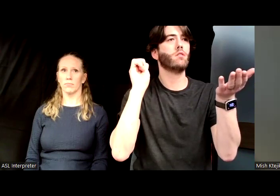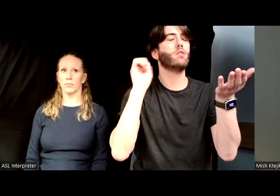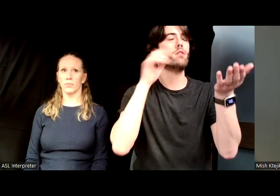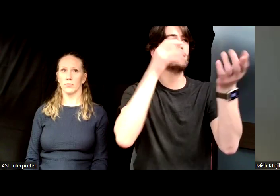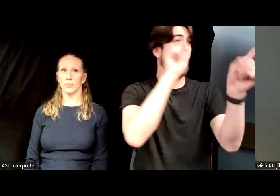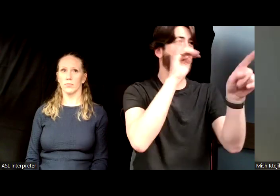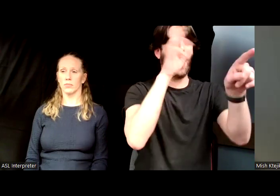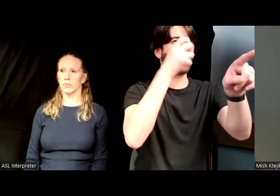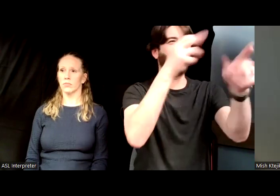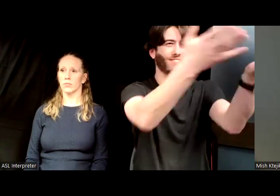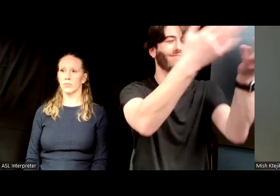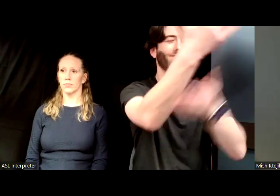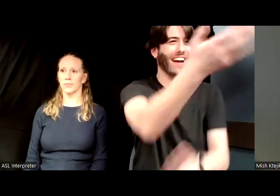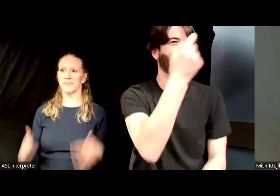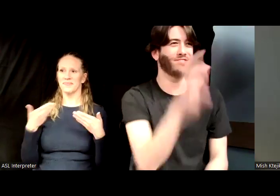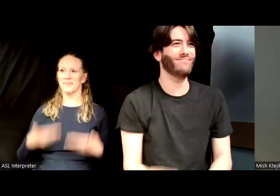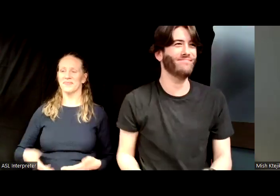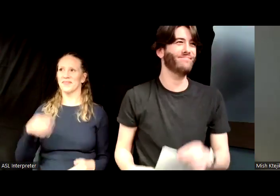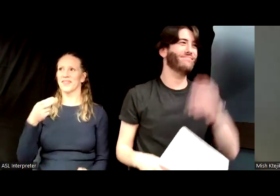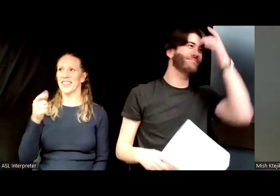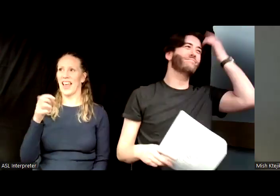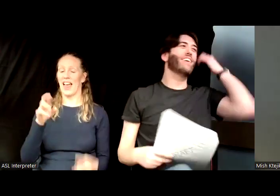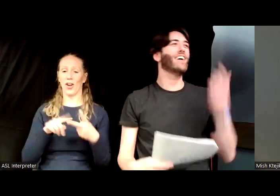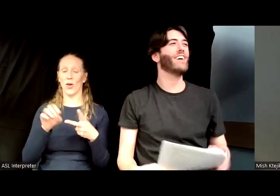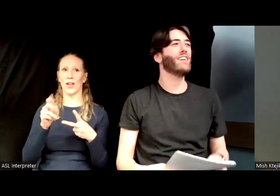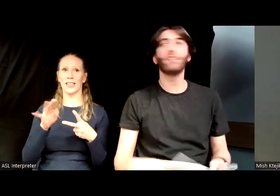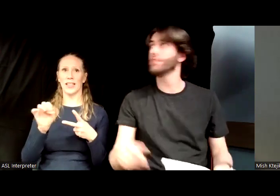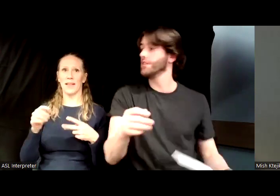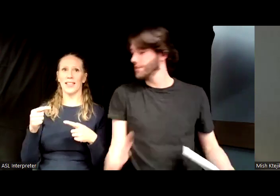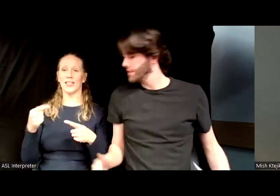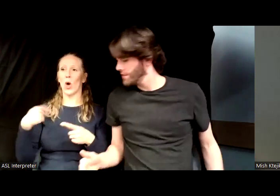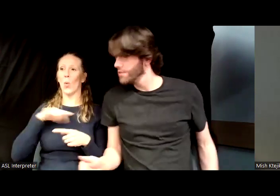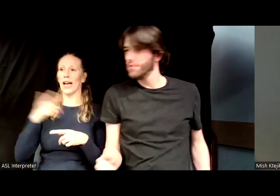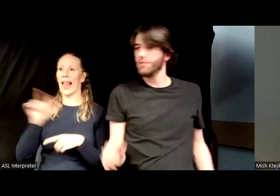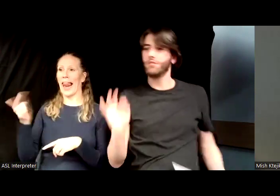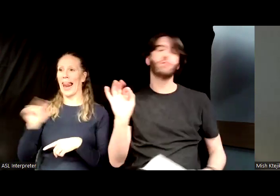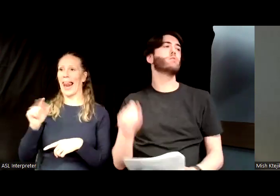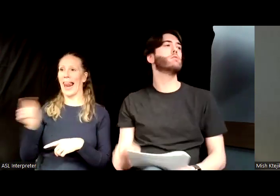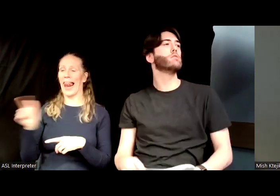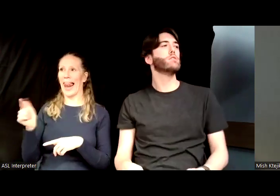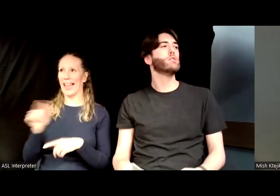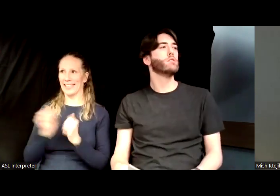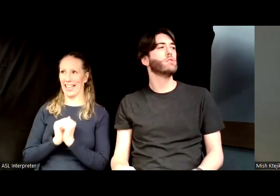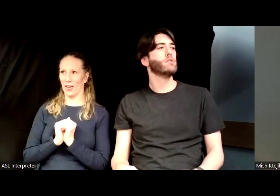So this is Heather. Okay, I understand you were Heather. We're gonna tag team on this one.